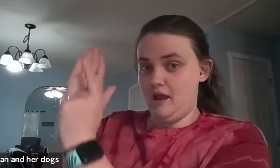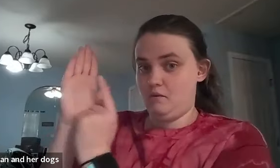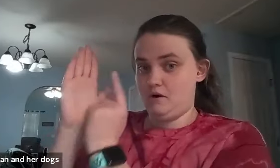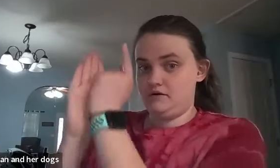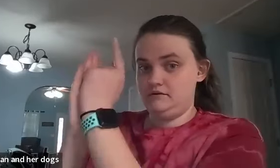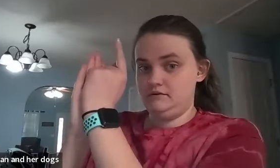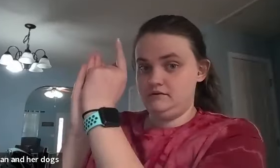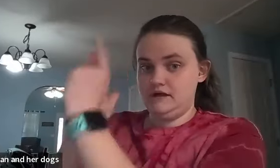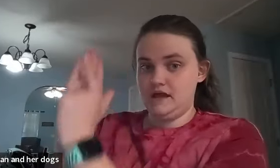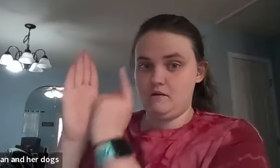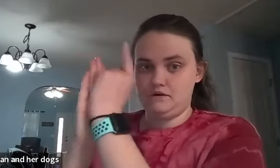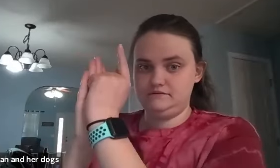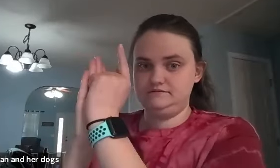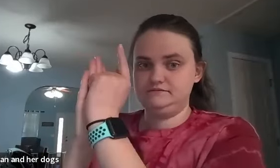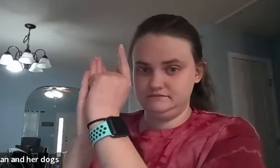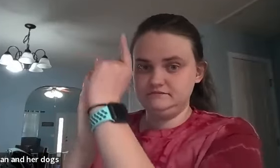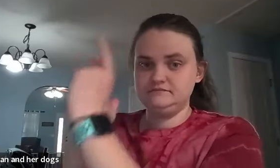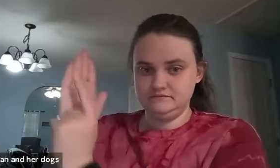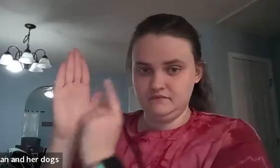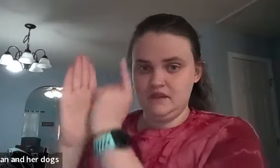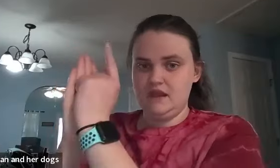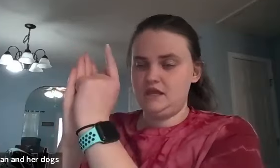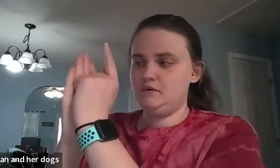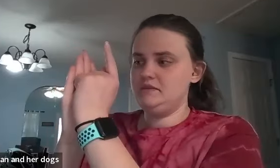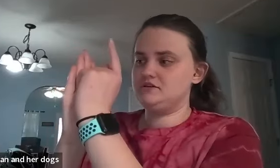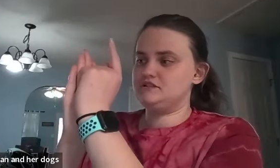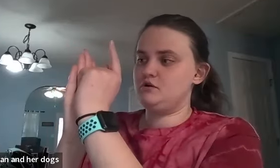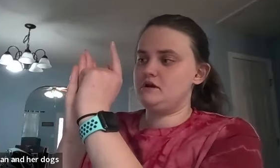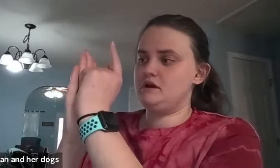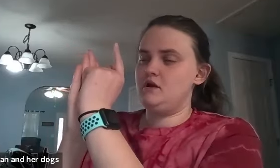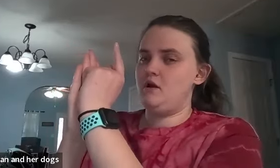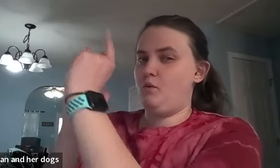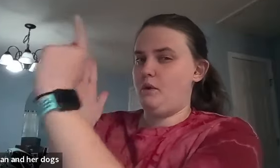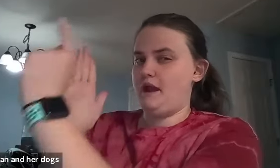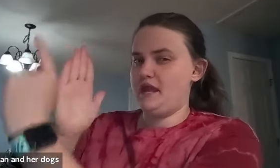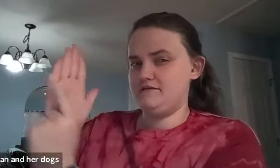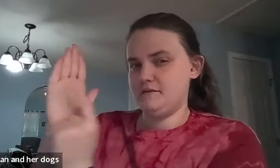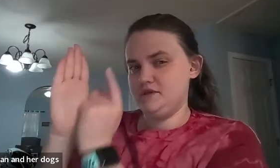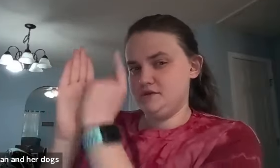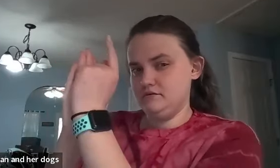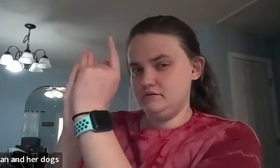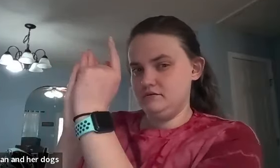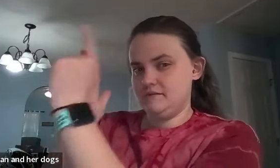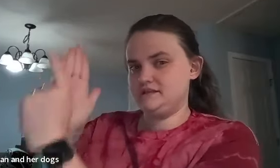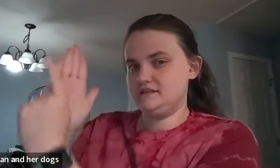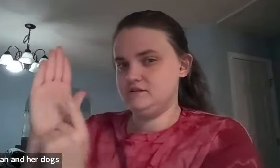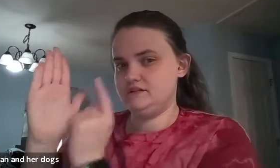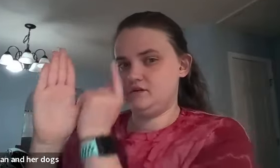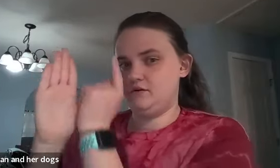Hour, hour. Mm-hmm. And you want to make sure it's going away from you. If that makes sense. So it's going in that